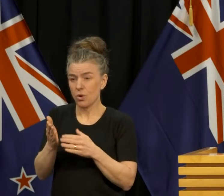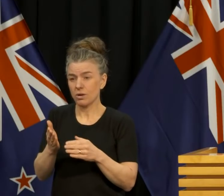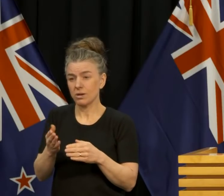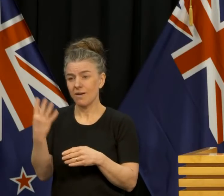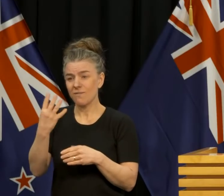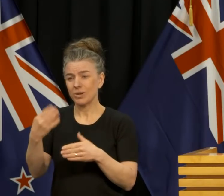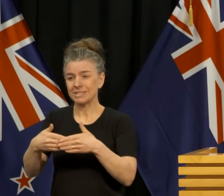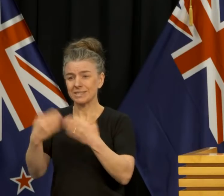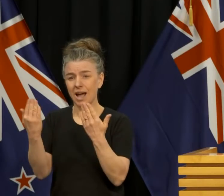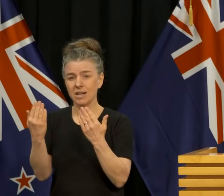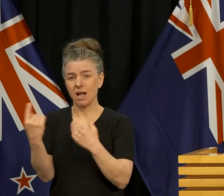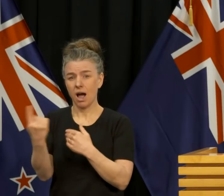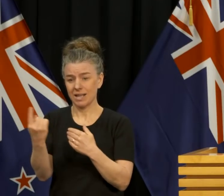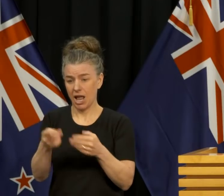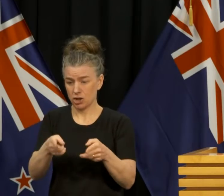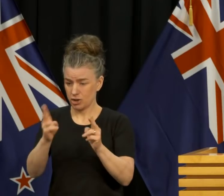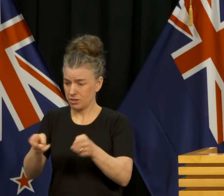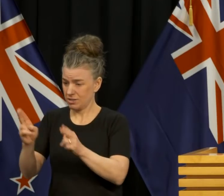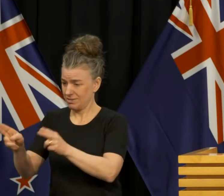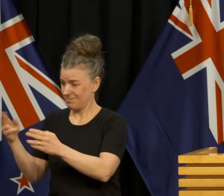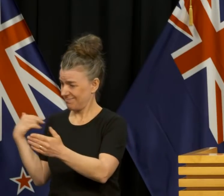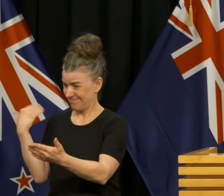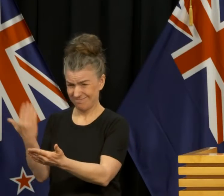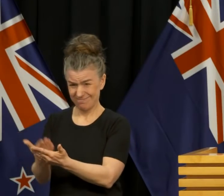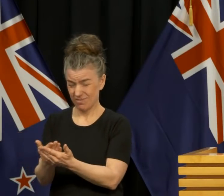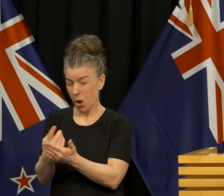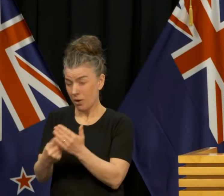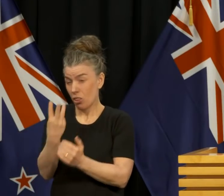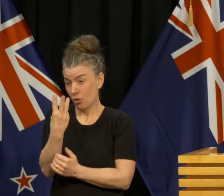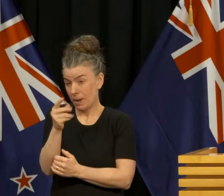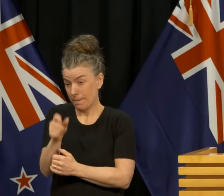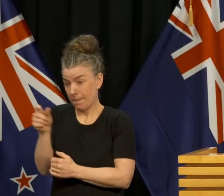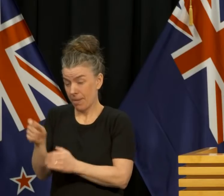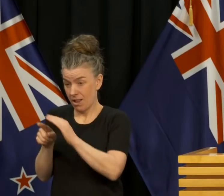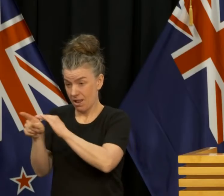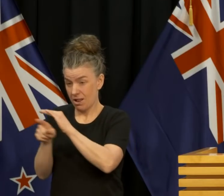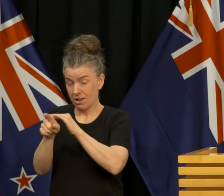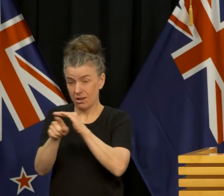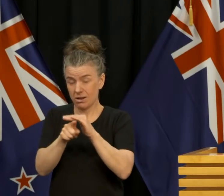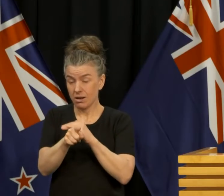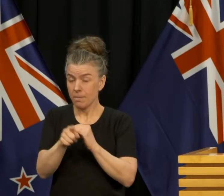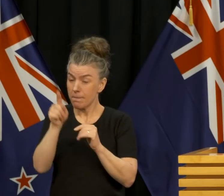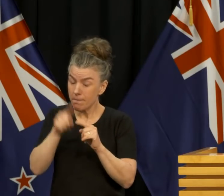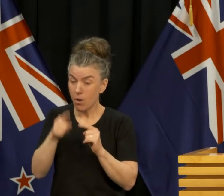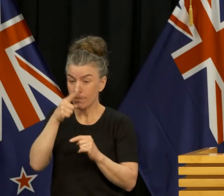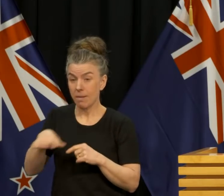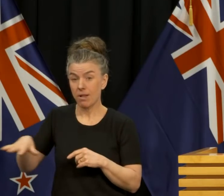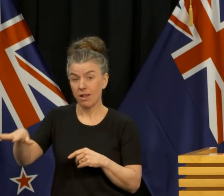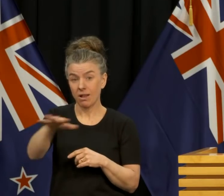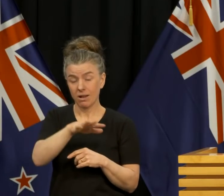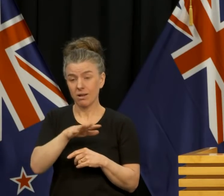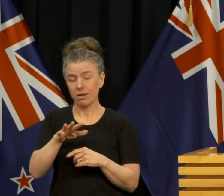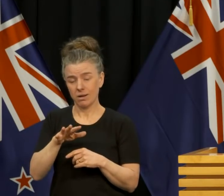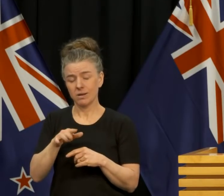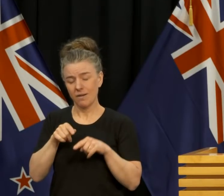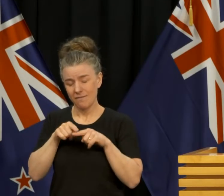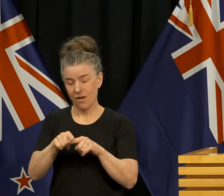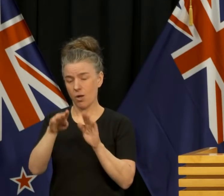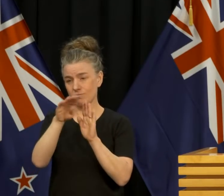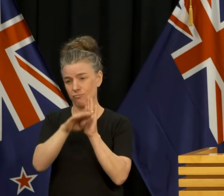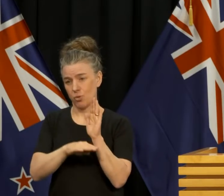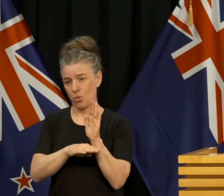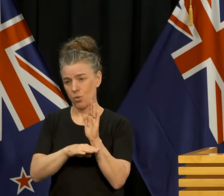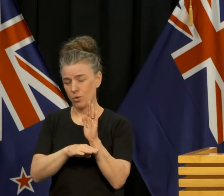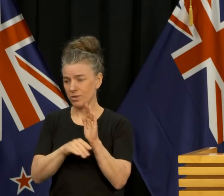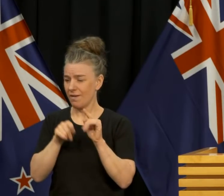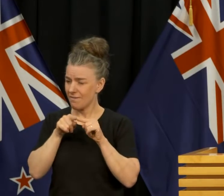began, and we're talking about 3 cases here. The vast majority of people in these facilities are good,